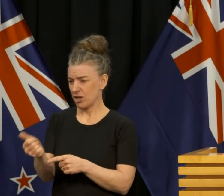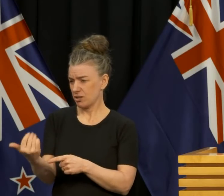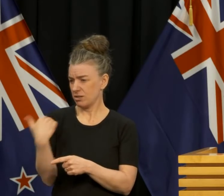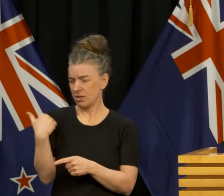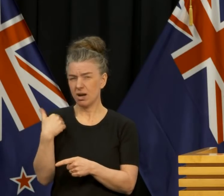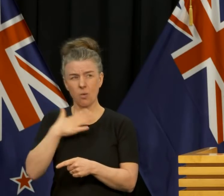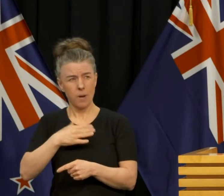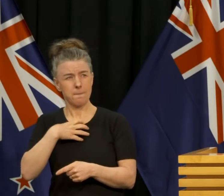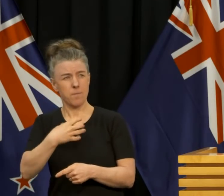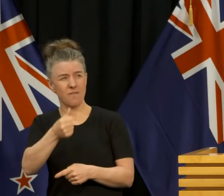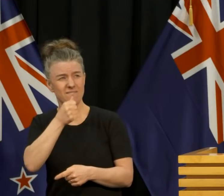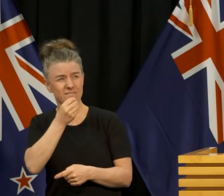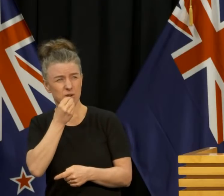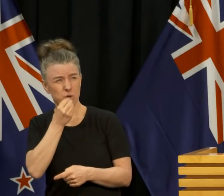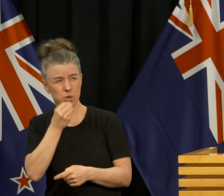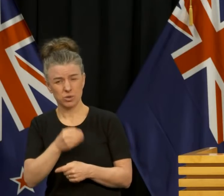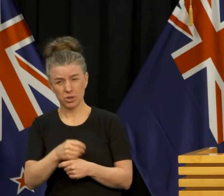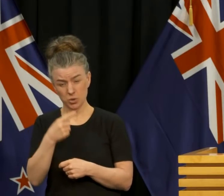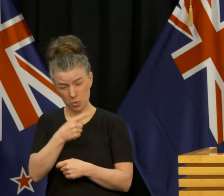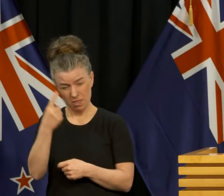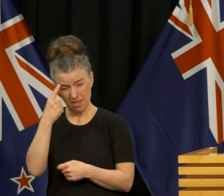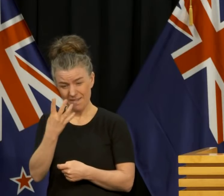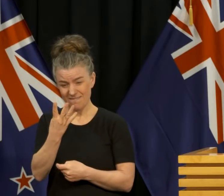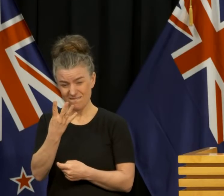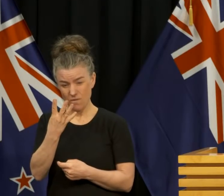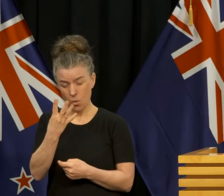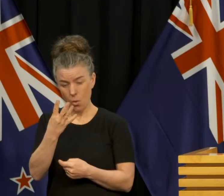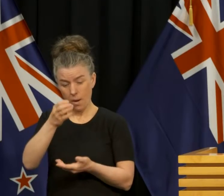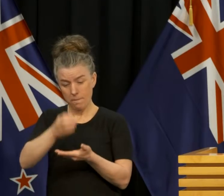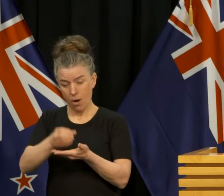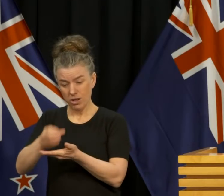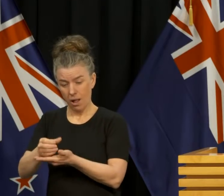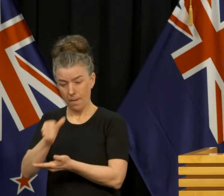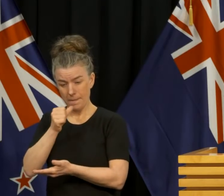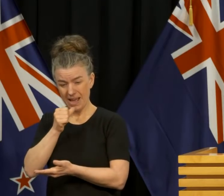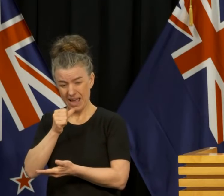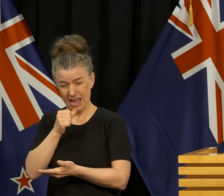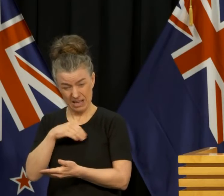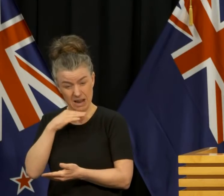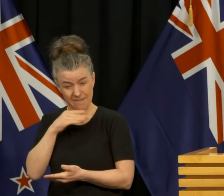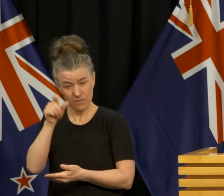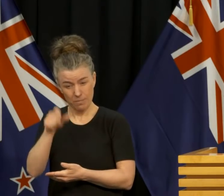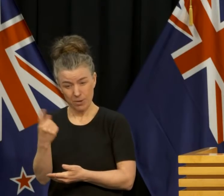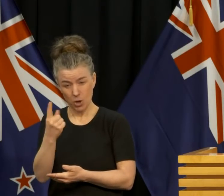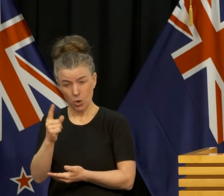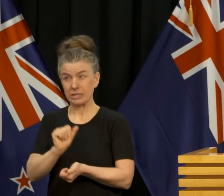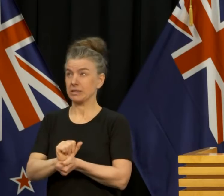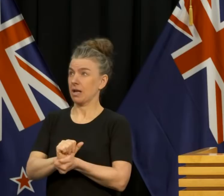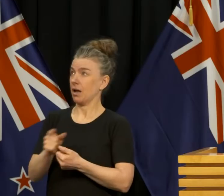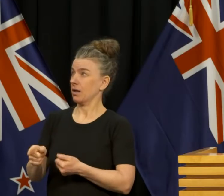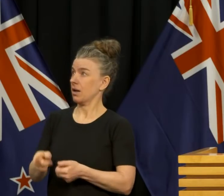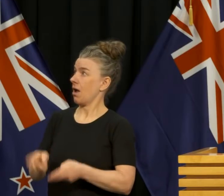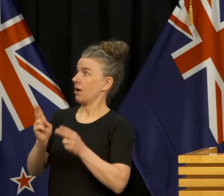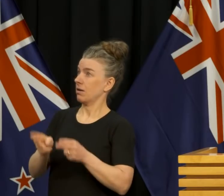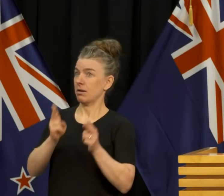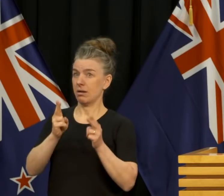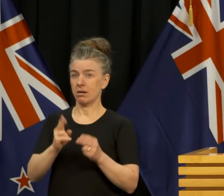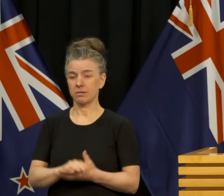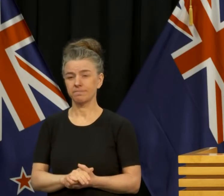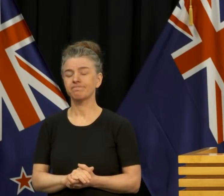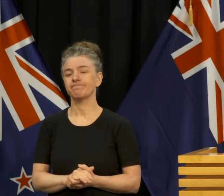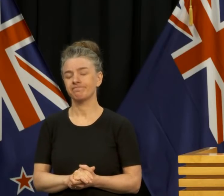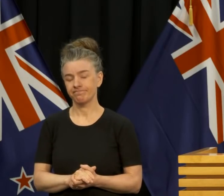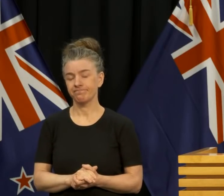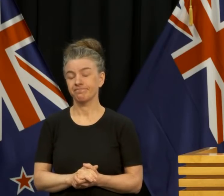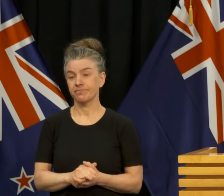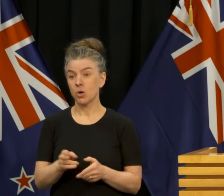that 4 bottles of beer is enough for a person stuck in isolation? Look, hotels where